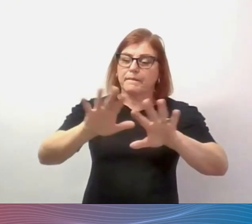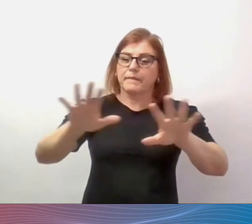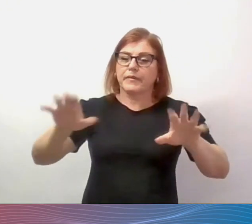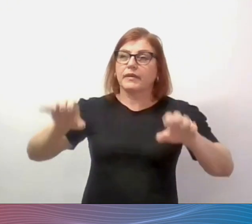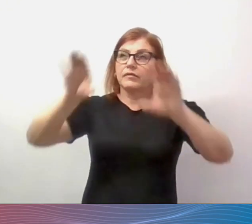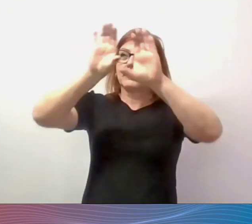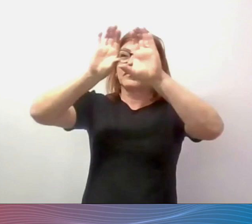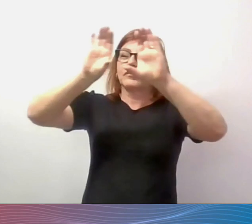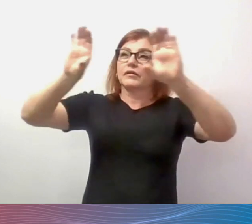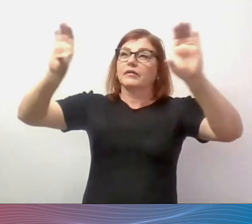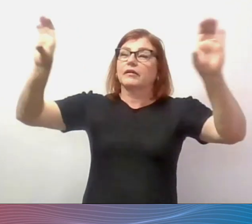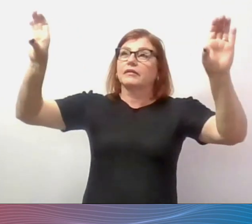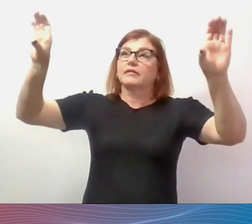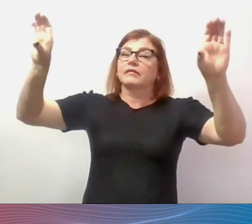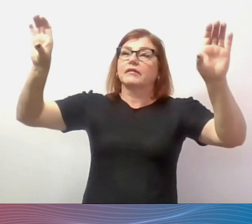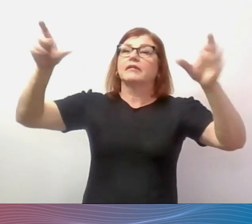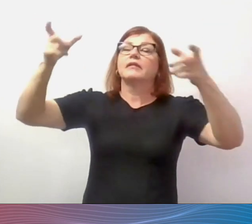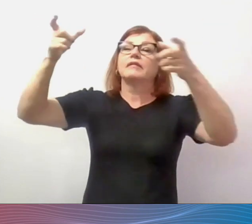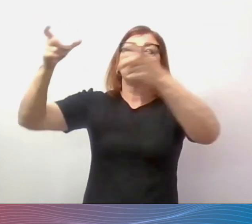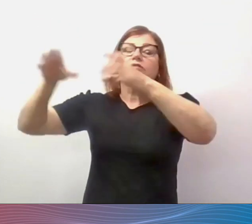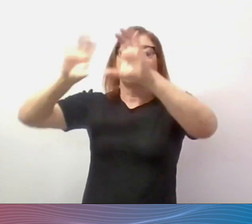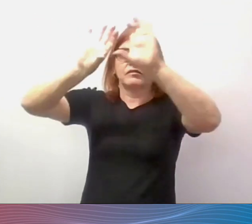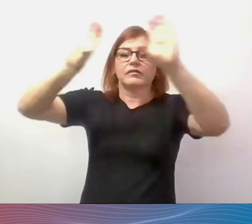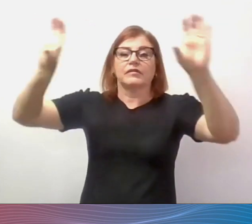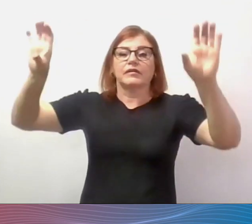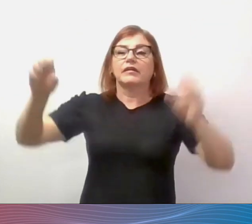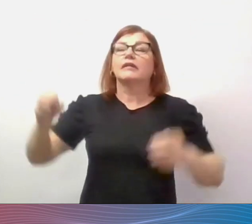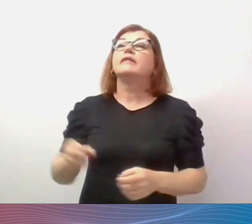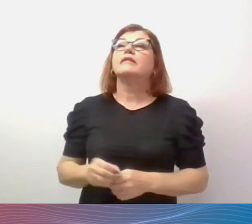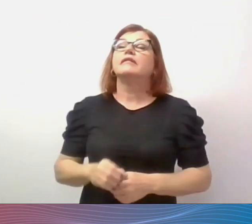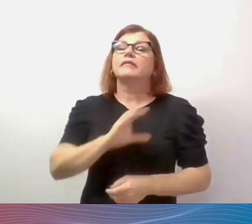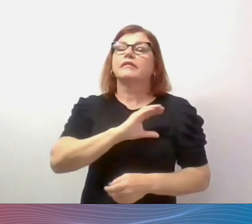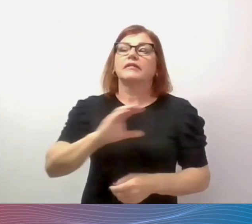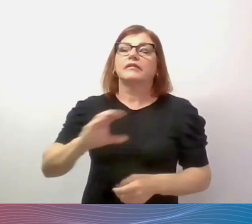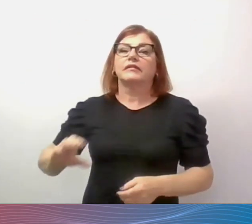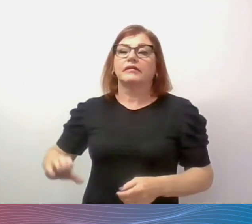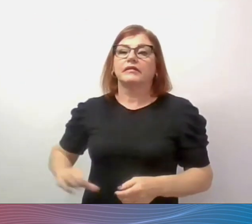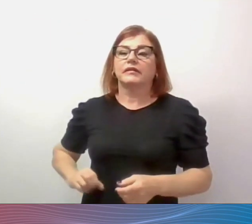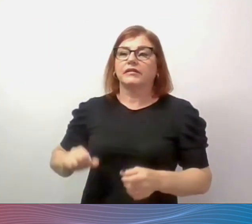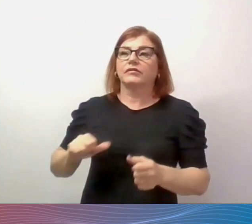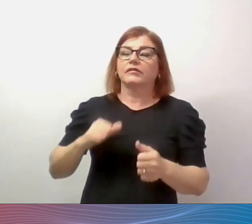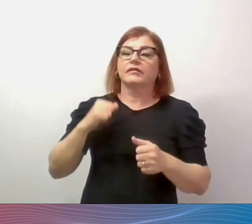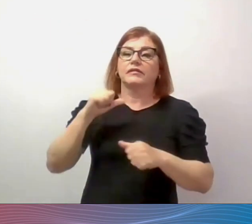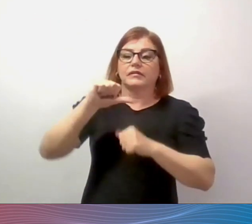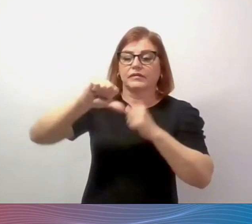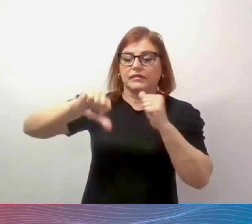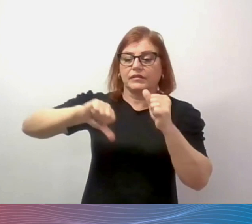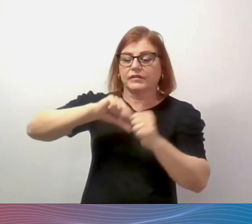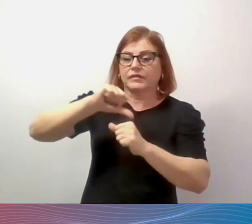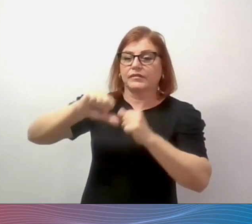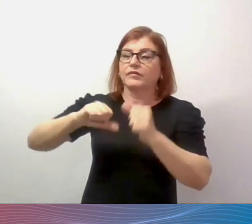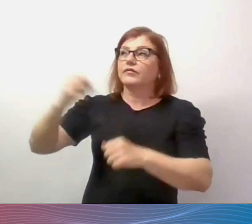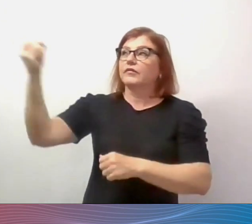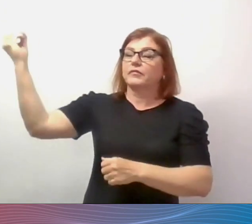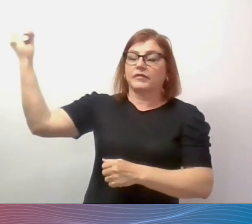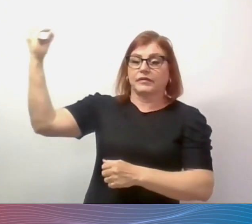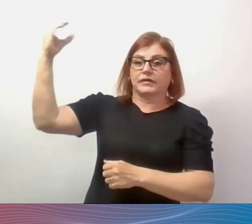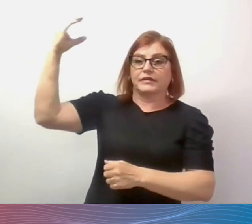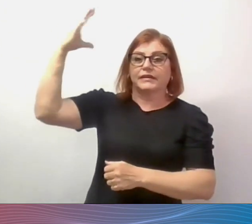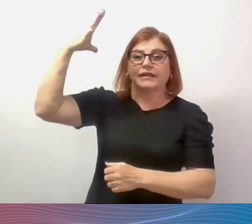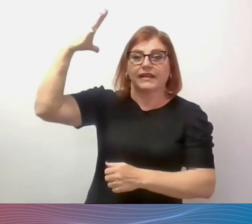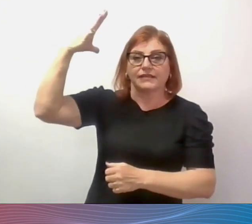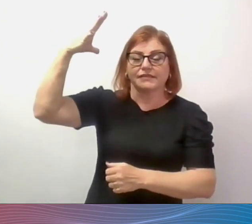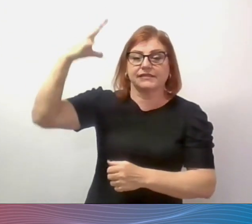in order for him to reach out to man with all his spiritual blessings in the heavenly places, he became grace. Por isso a